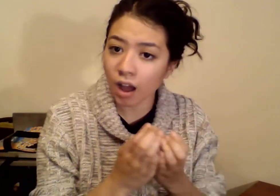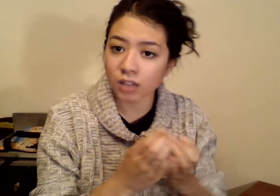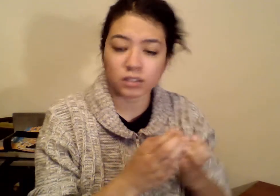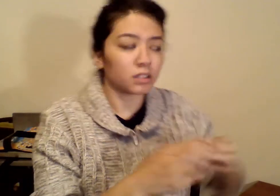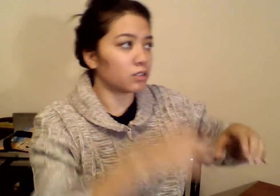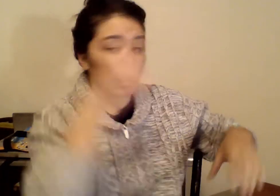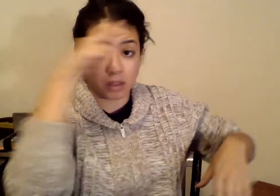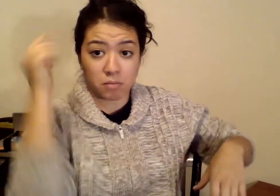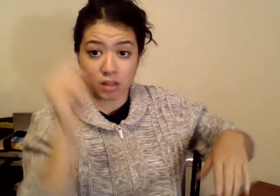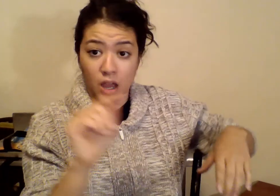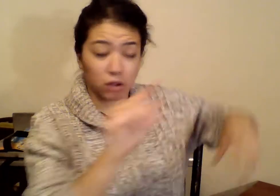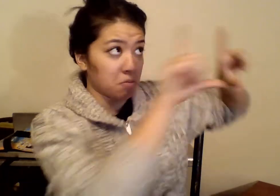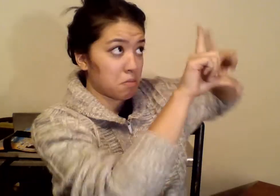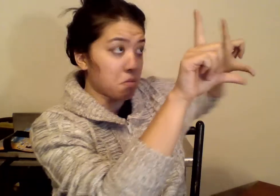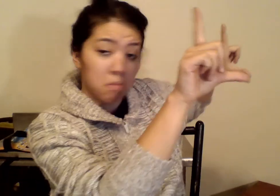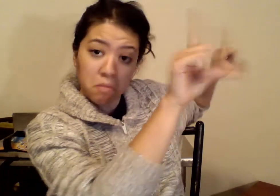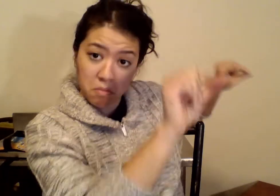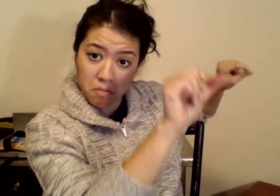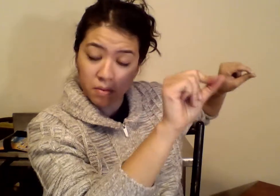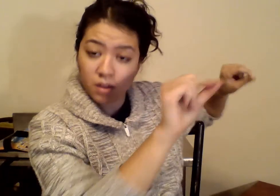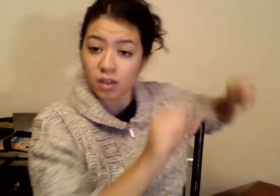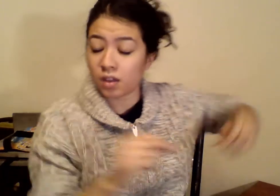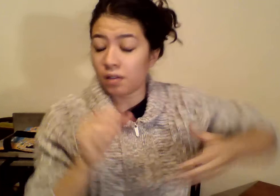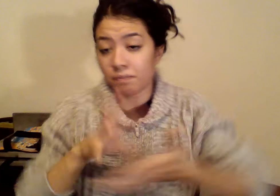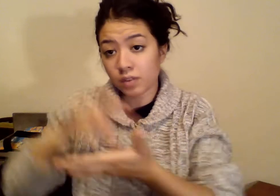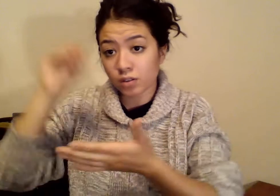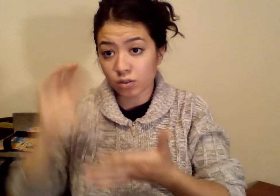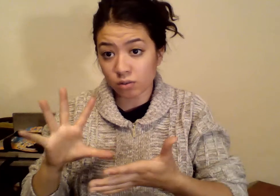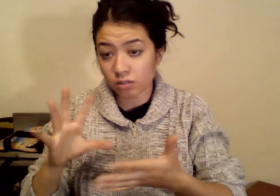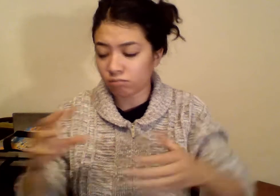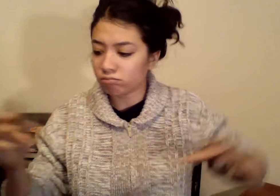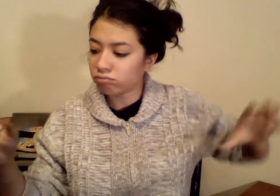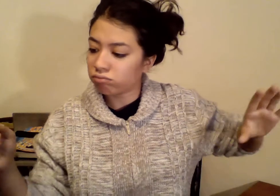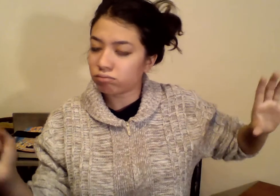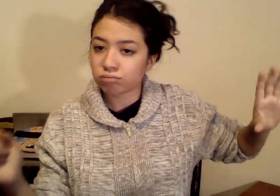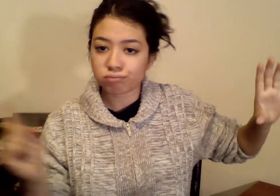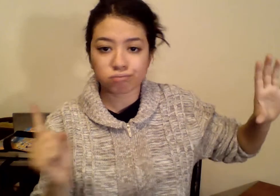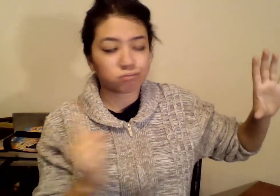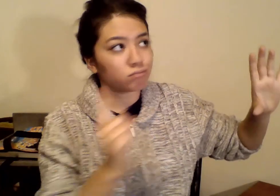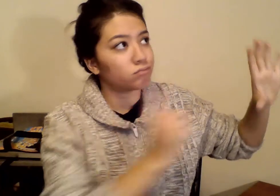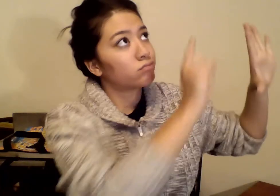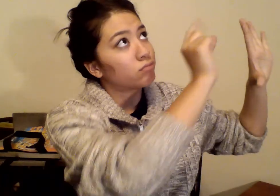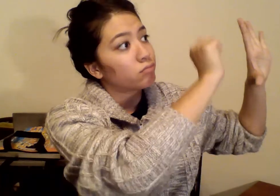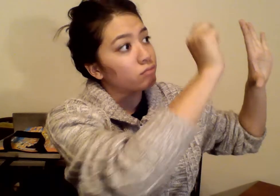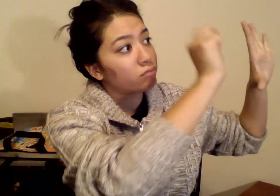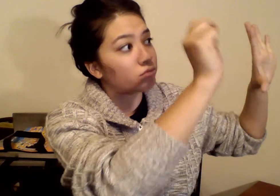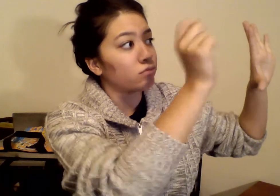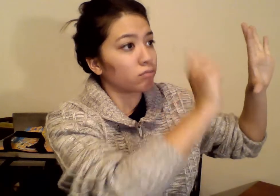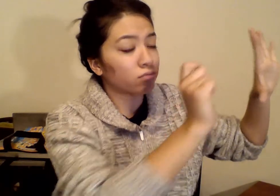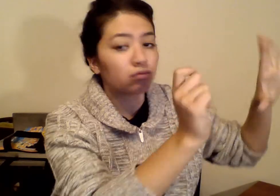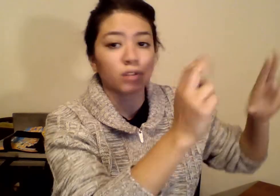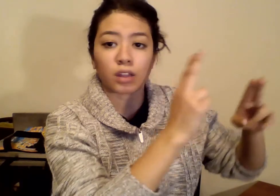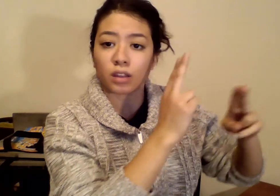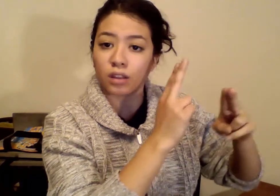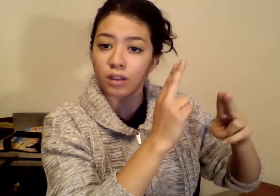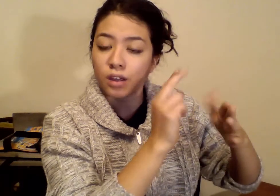name, volume number, other things like that that might be pertinent for other students who would be interested in looking up the same article,